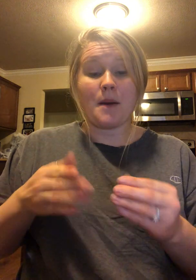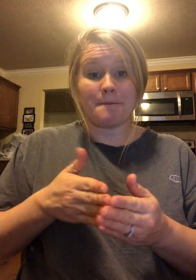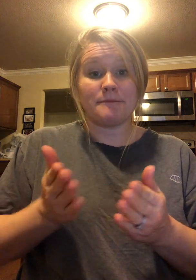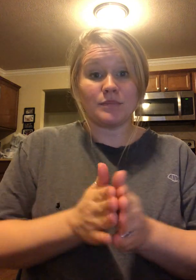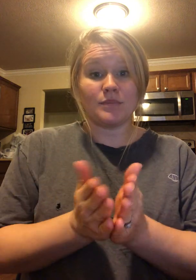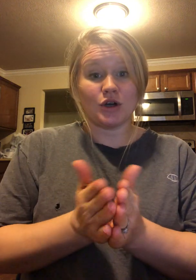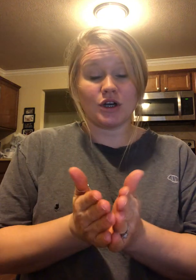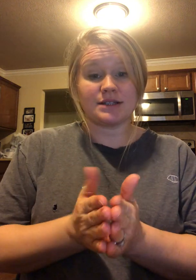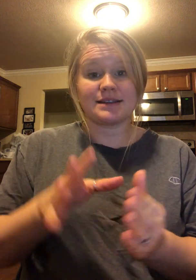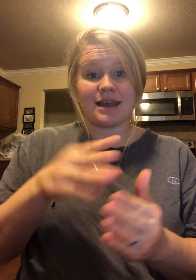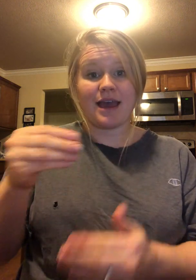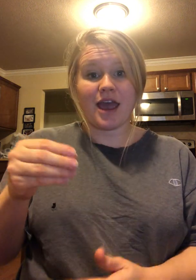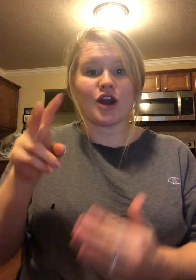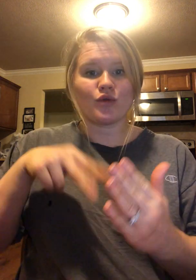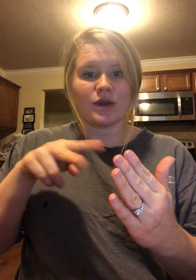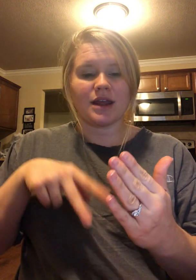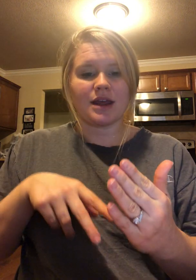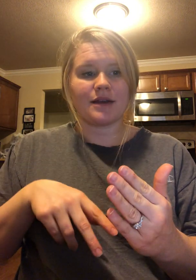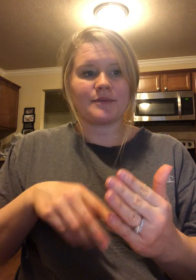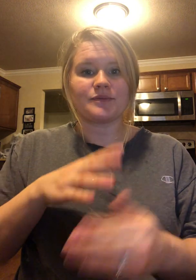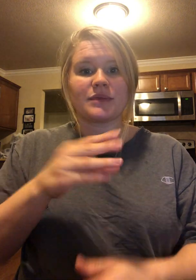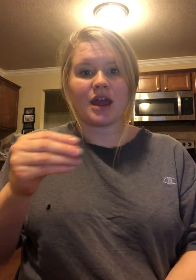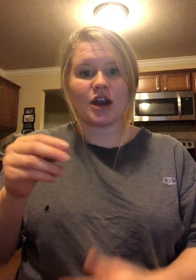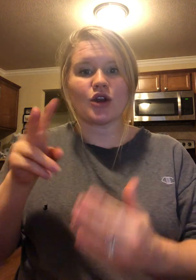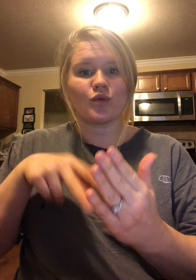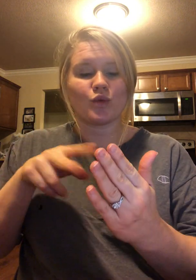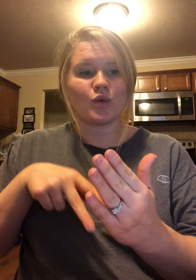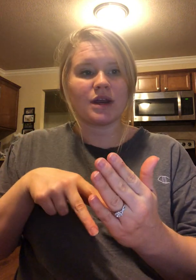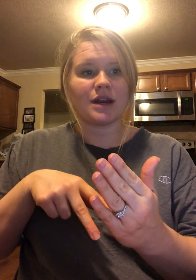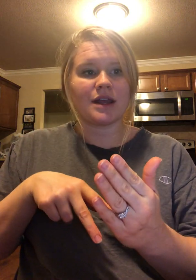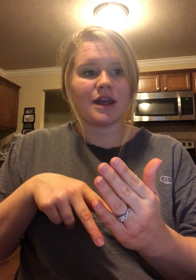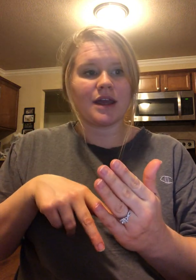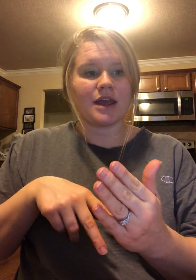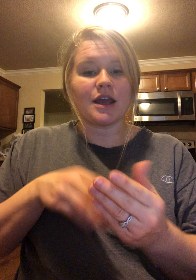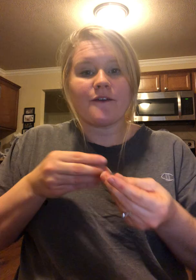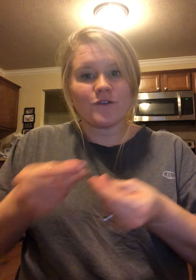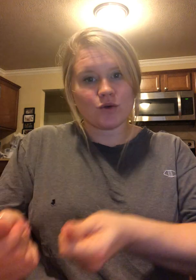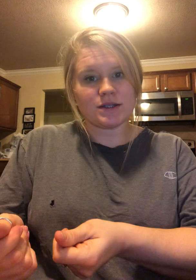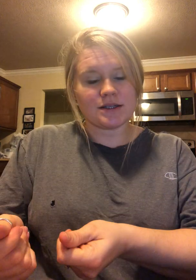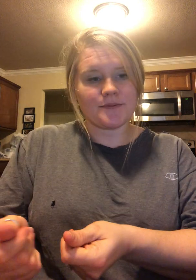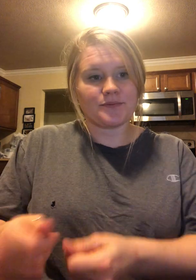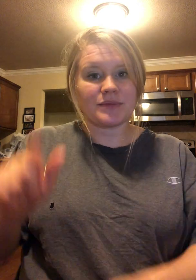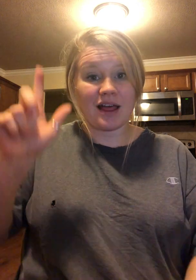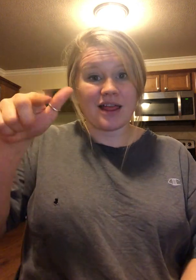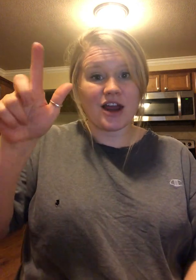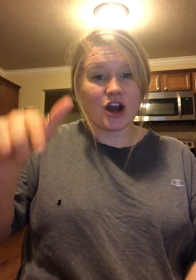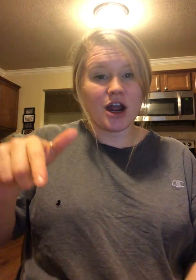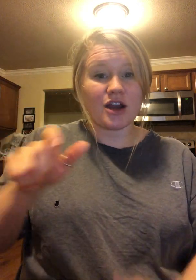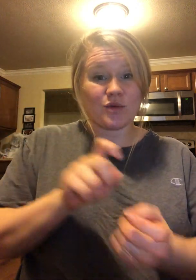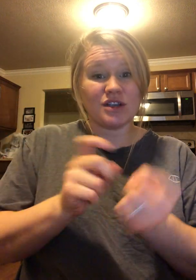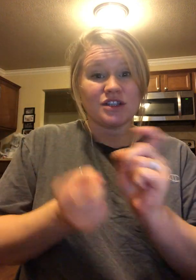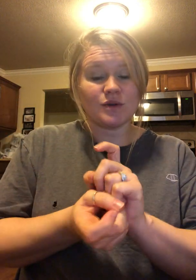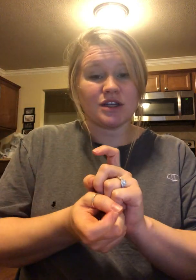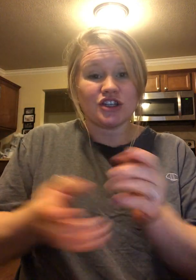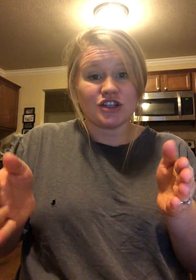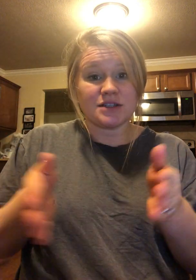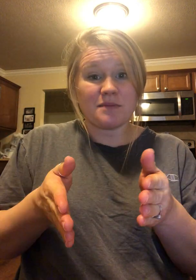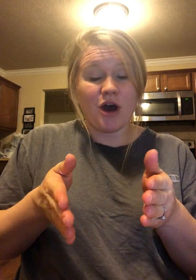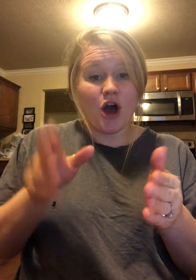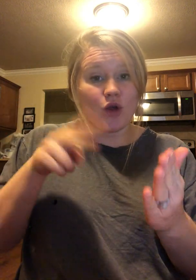and reading fluency. Later on, we switch to small reading groups to focus